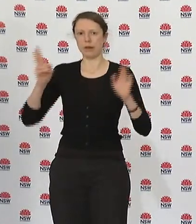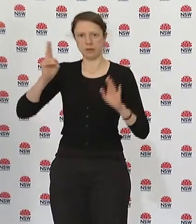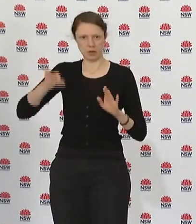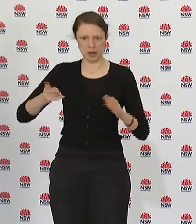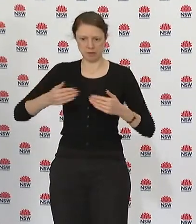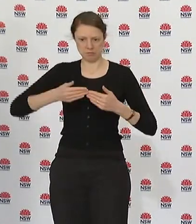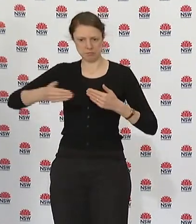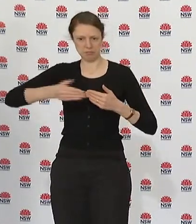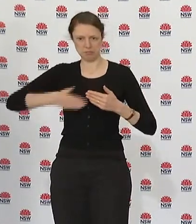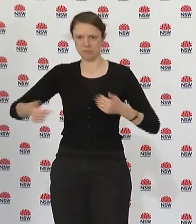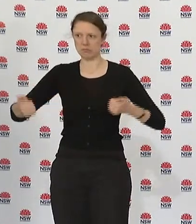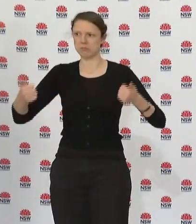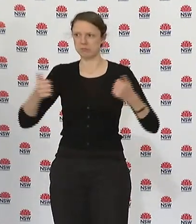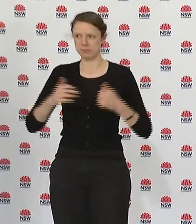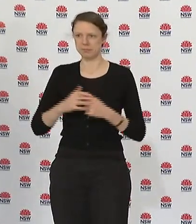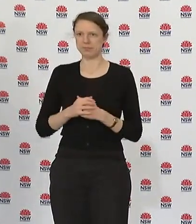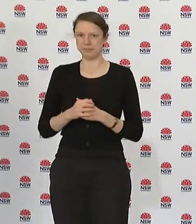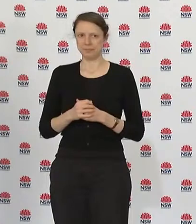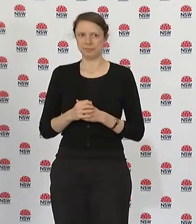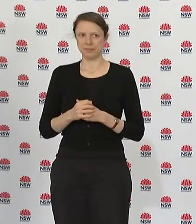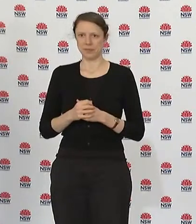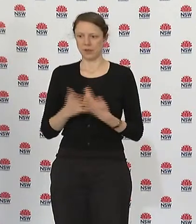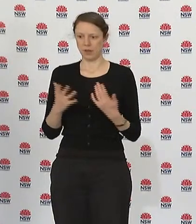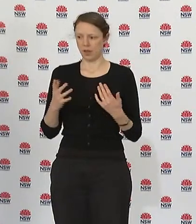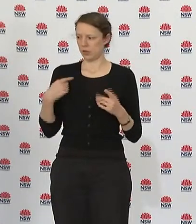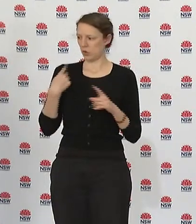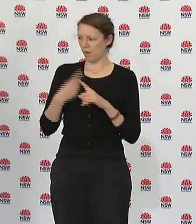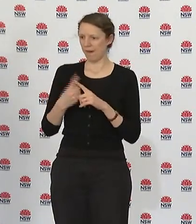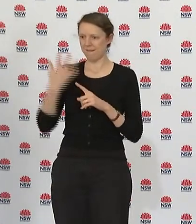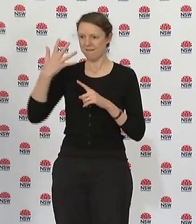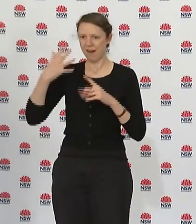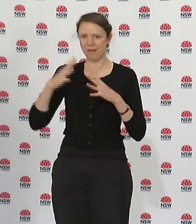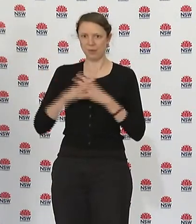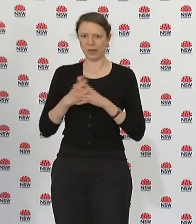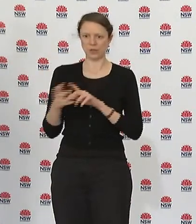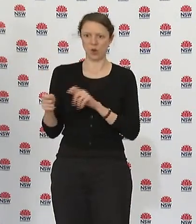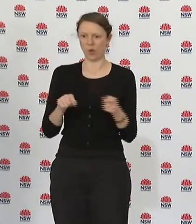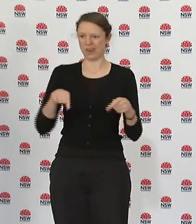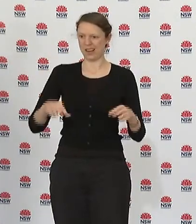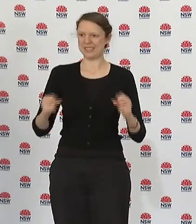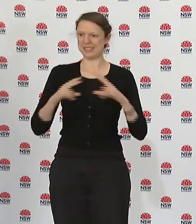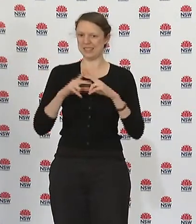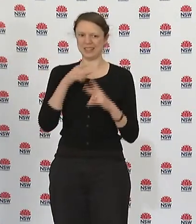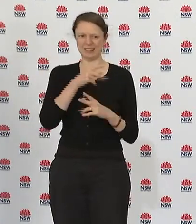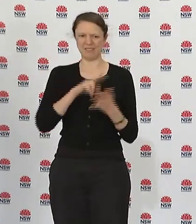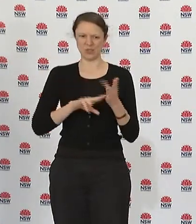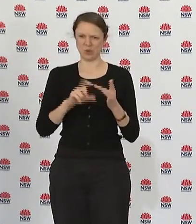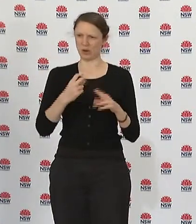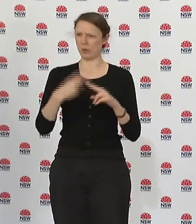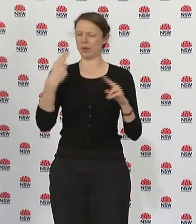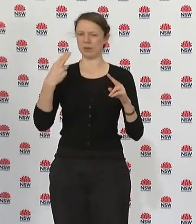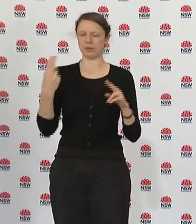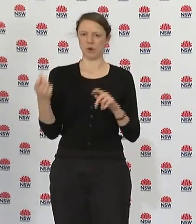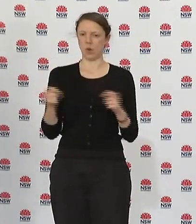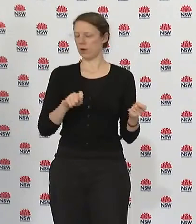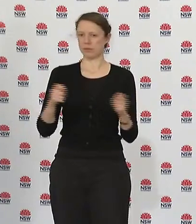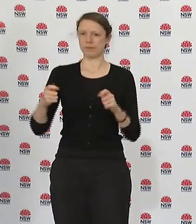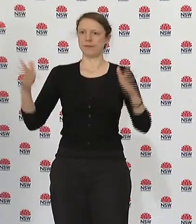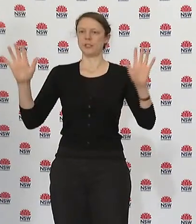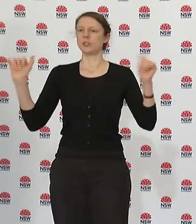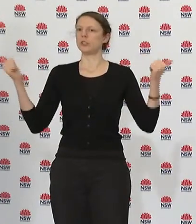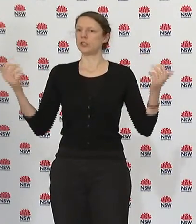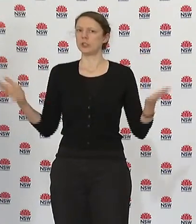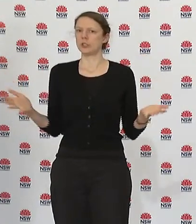They've done 2 weeks. We're here in week 5, and with no sign of things slowing down. Oh, look, I think it's important to note that every state has had its